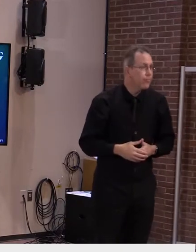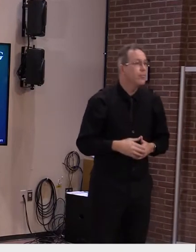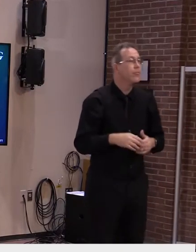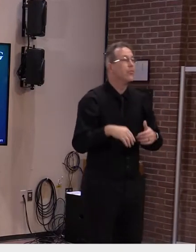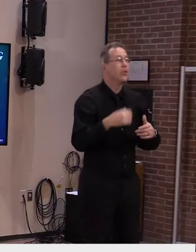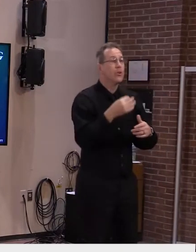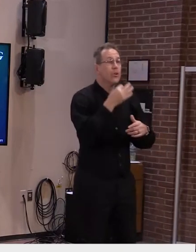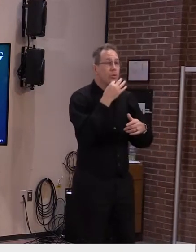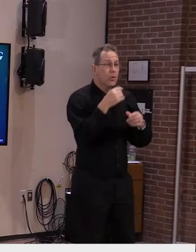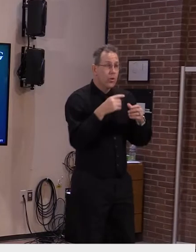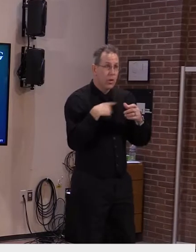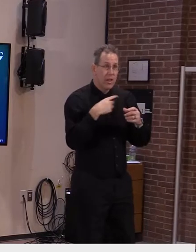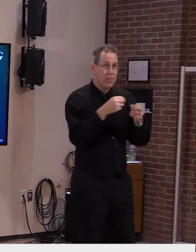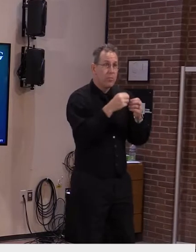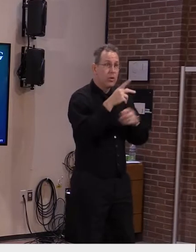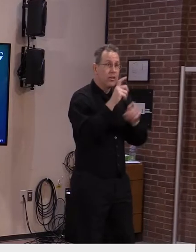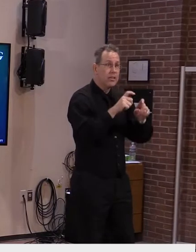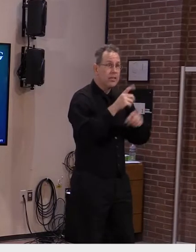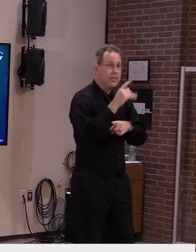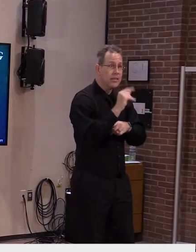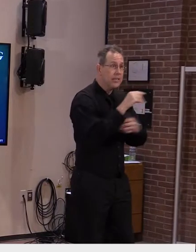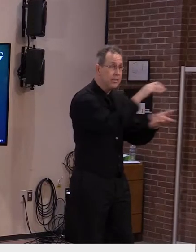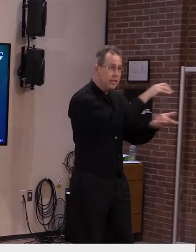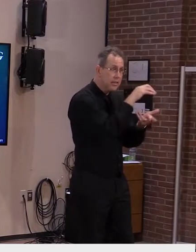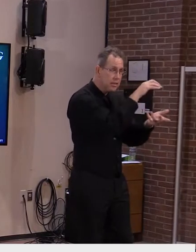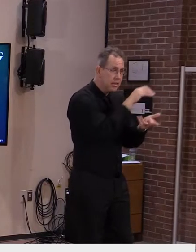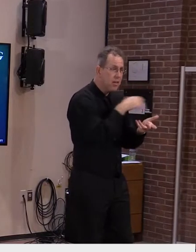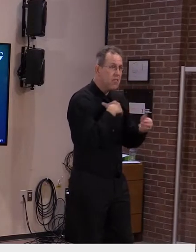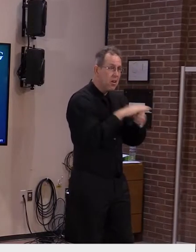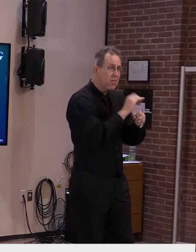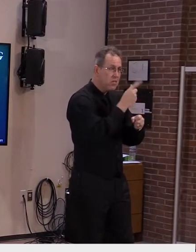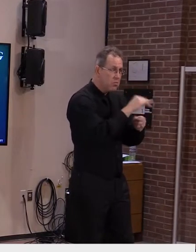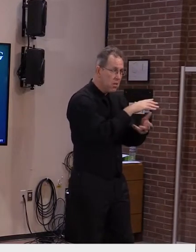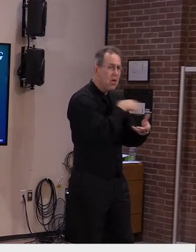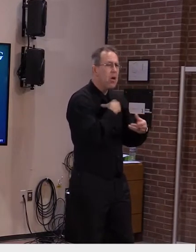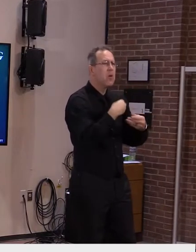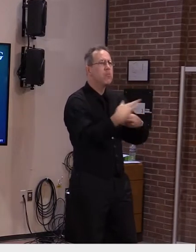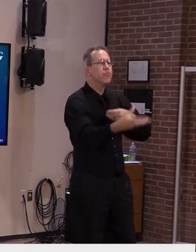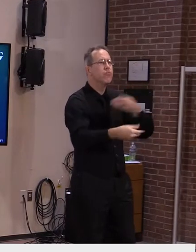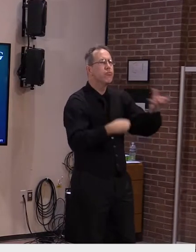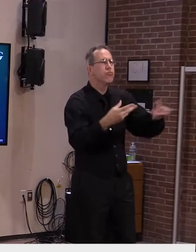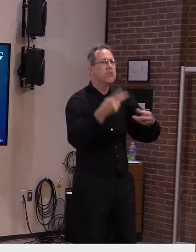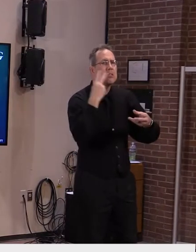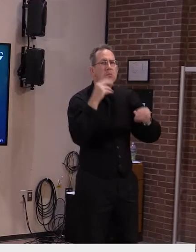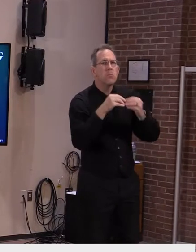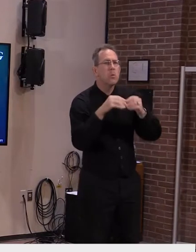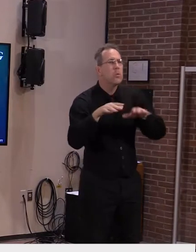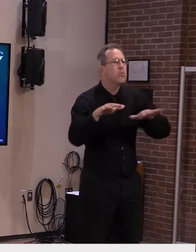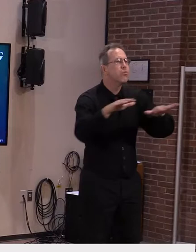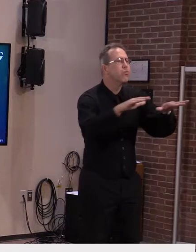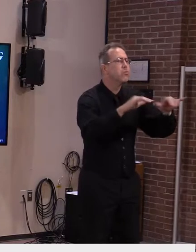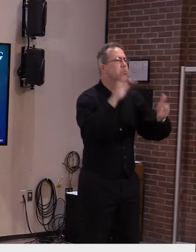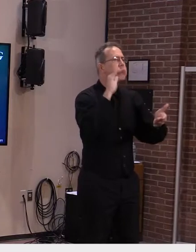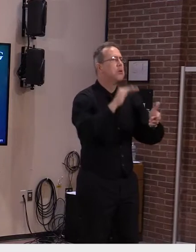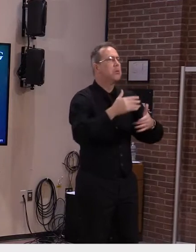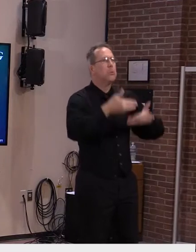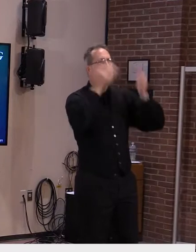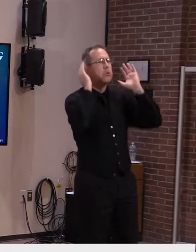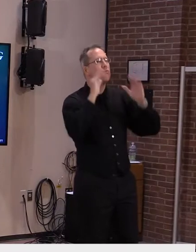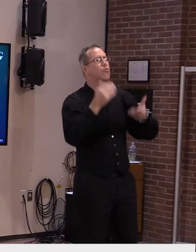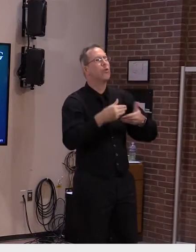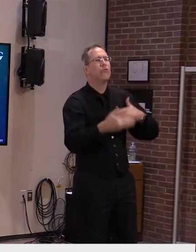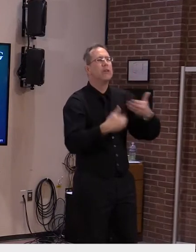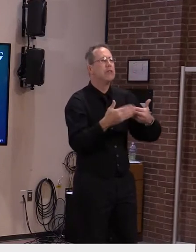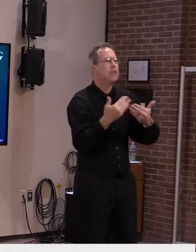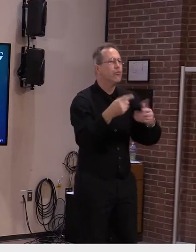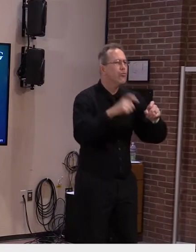fully develop and deploy this technology. In the meantime, Vermont still leads the nation in the availability